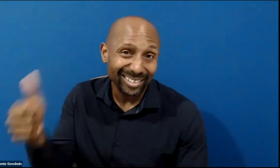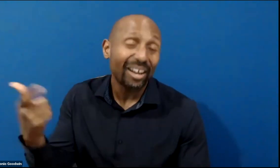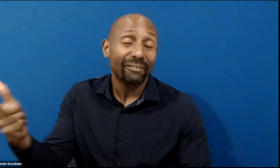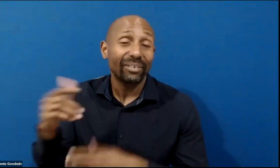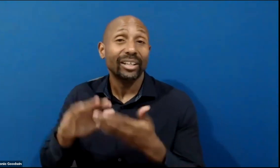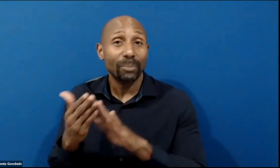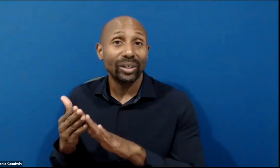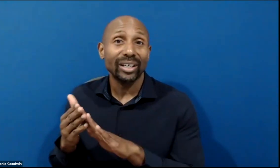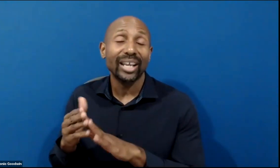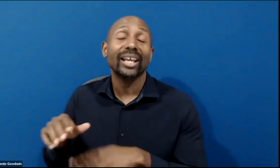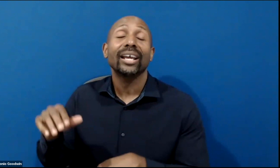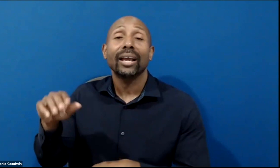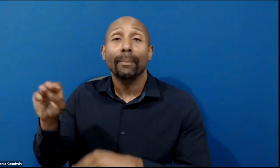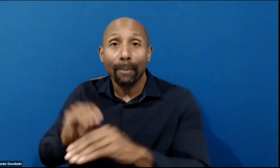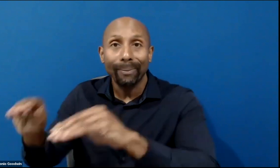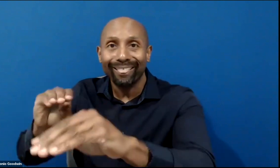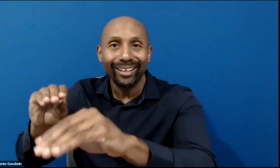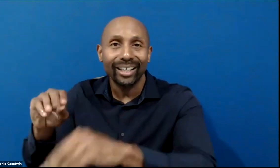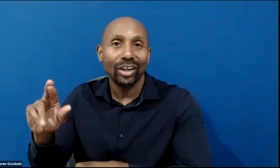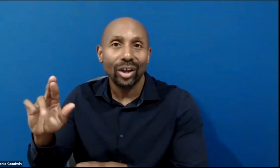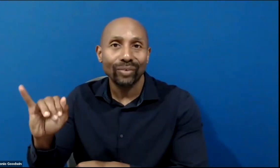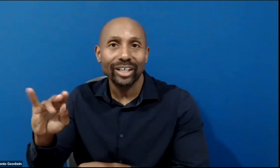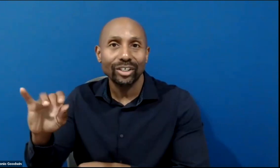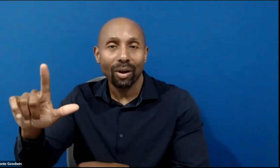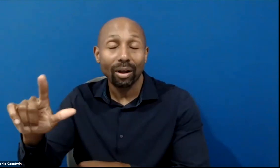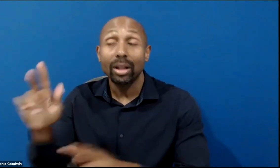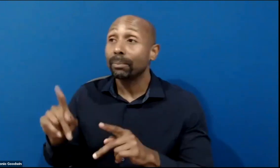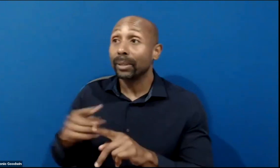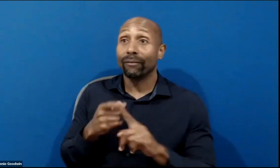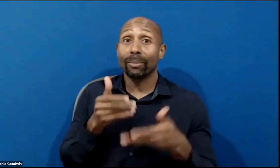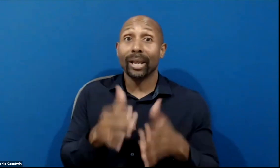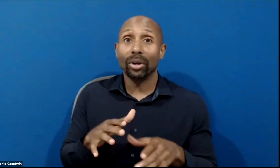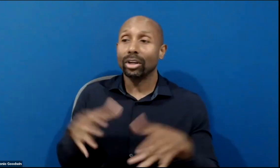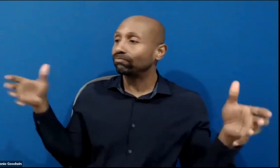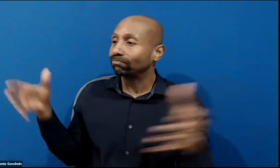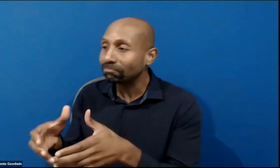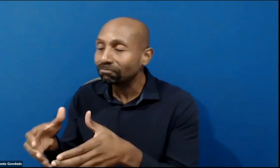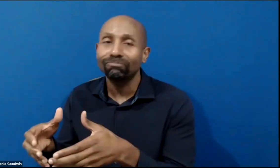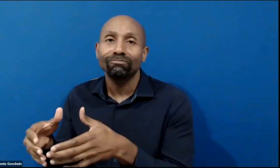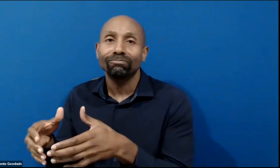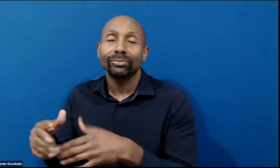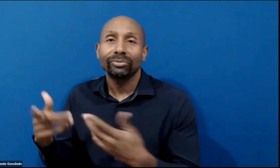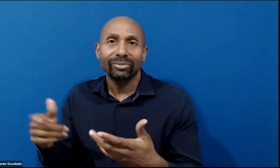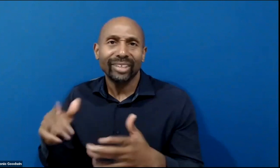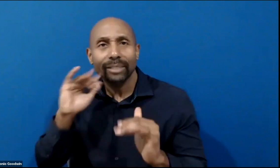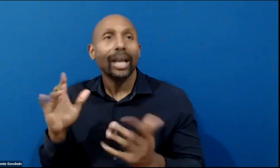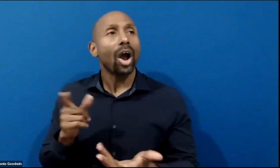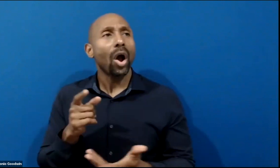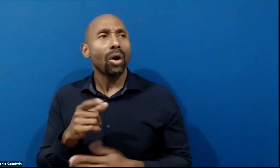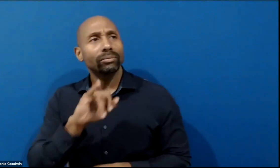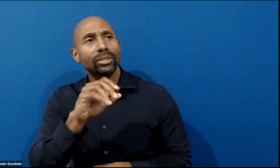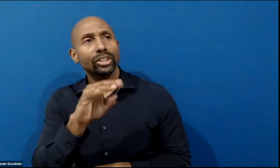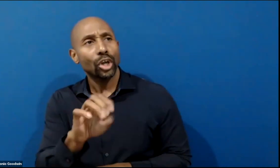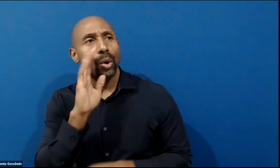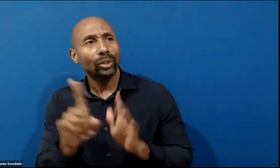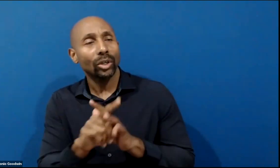together. You would expect to see Joe or Jane at the mall at 6 a.m. for the walk. And if they weren't